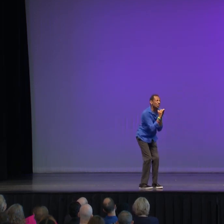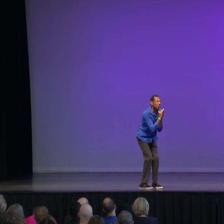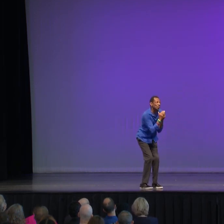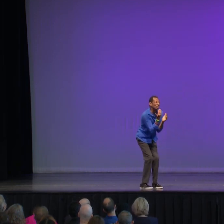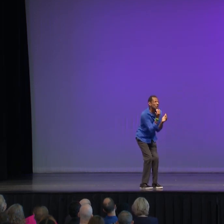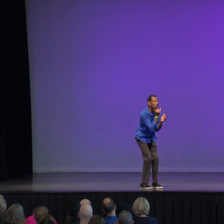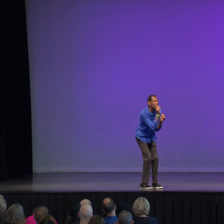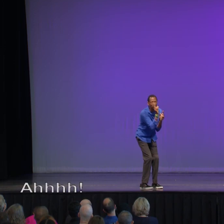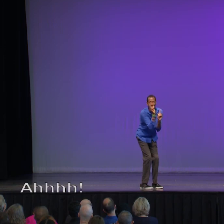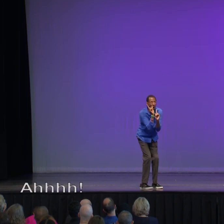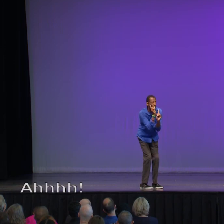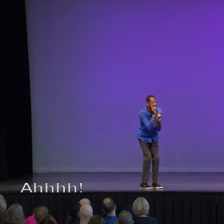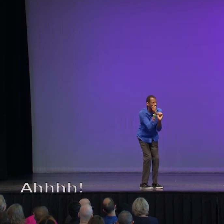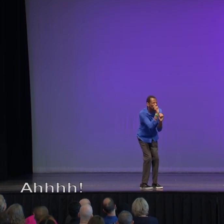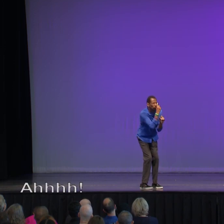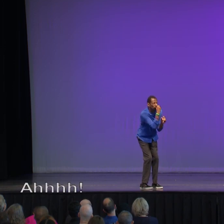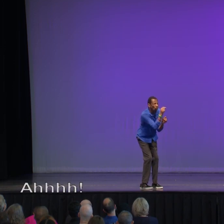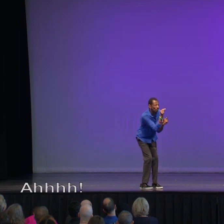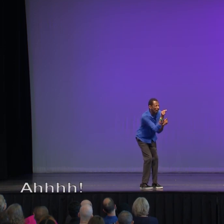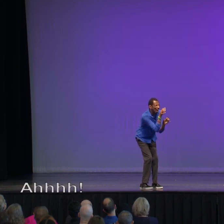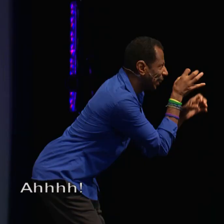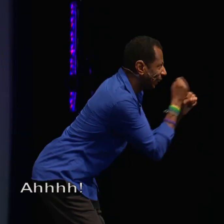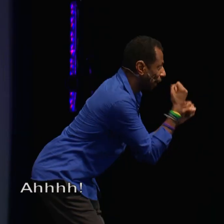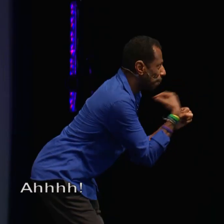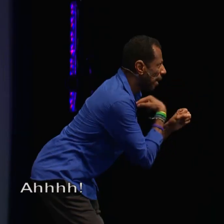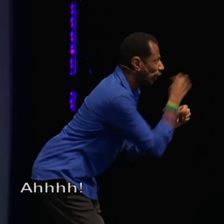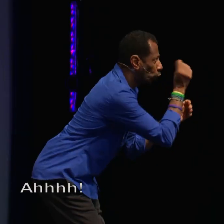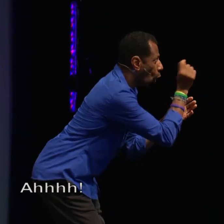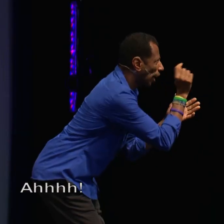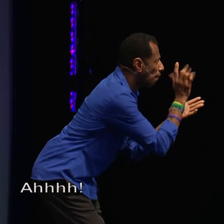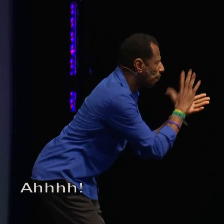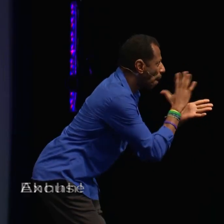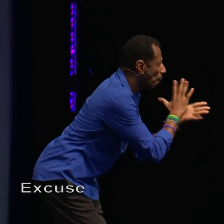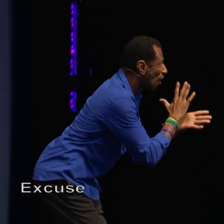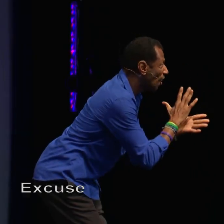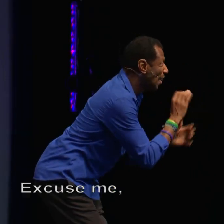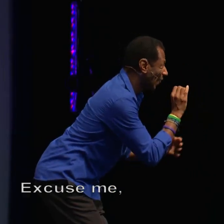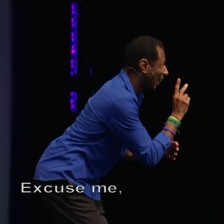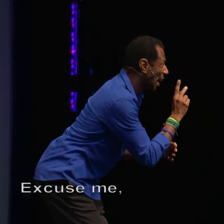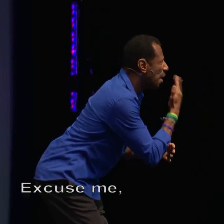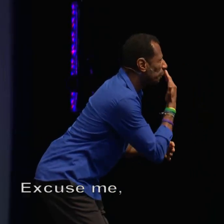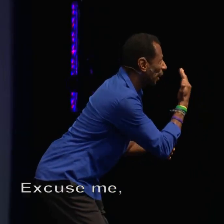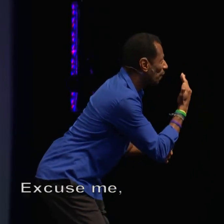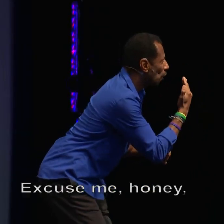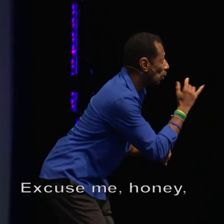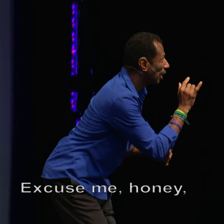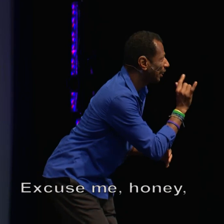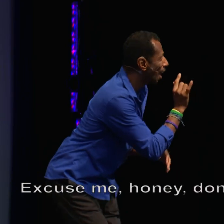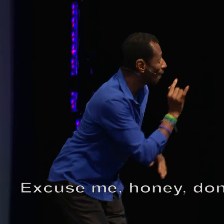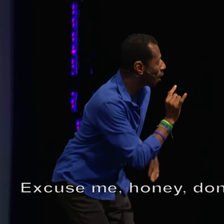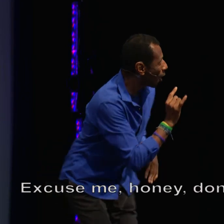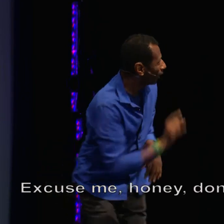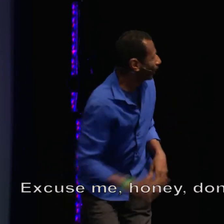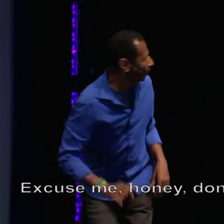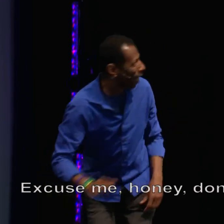Excuse me, honey. You don't mind giving me toilet paper? Okay, thank you very much. Love you.